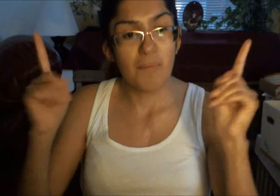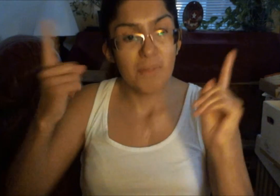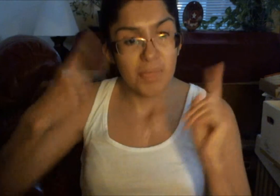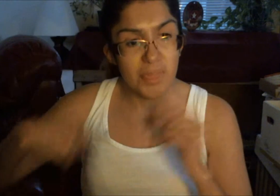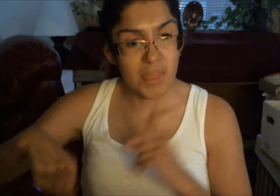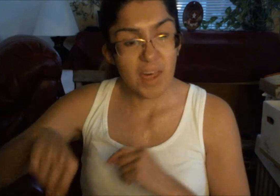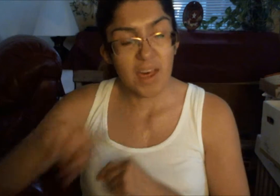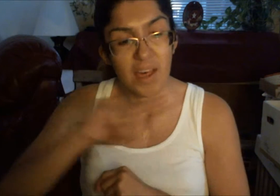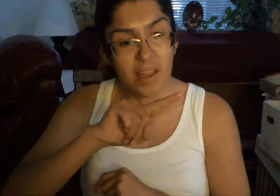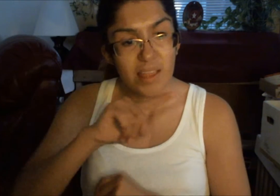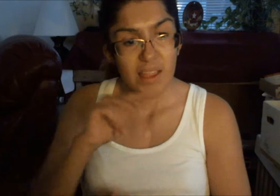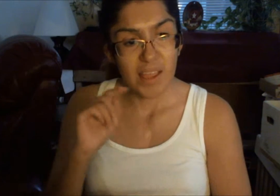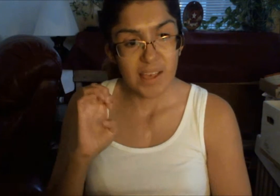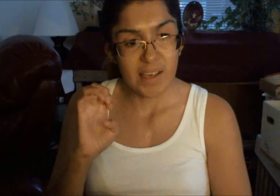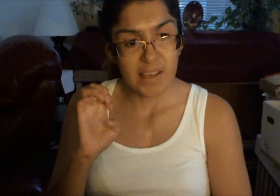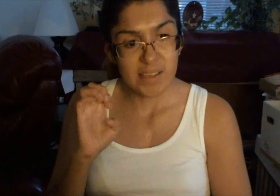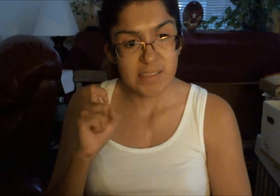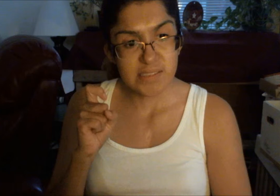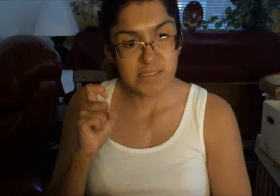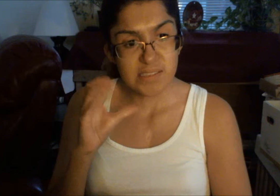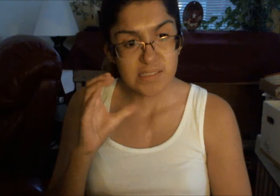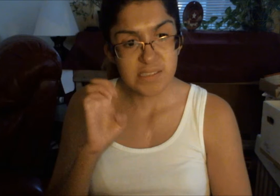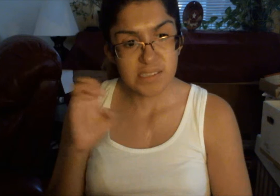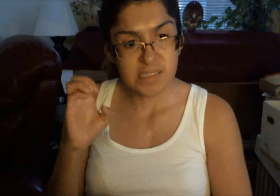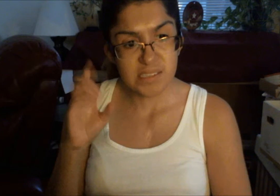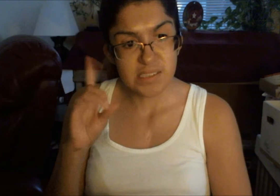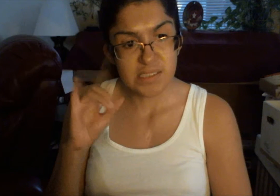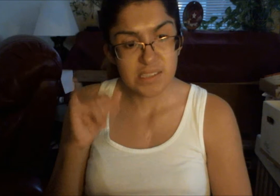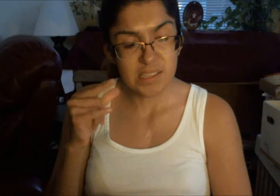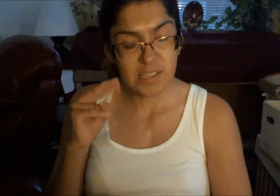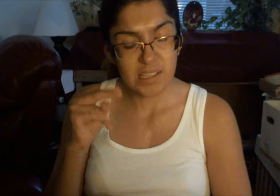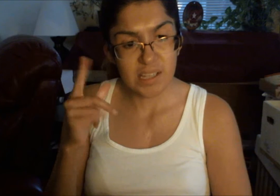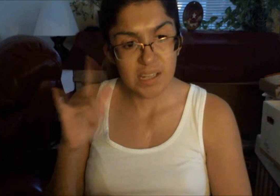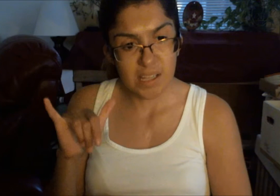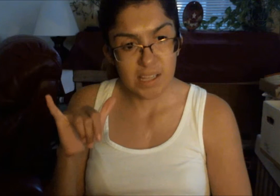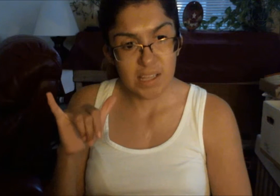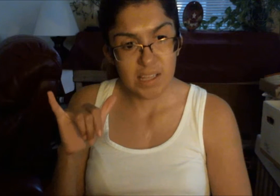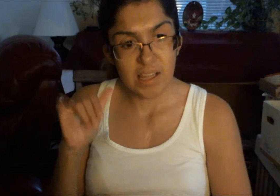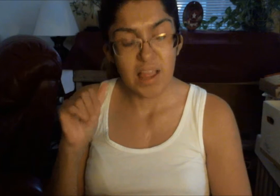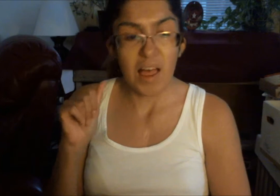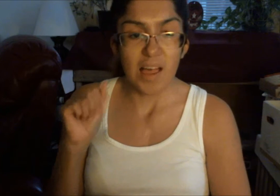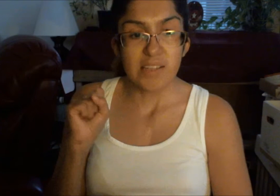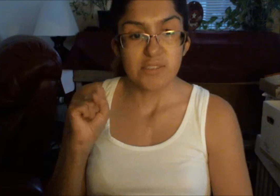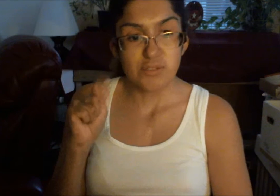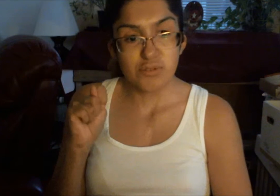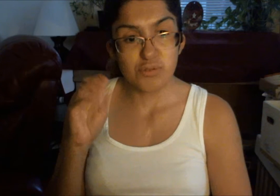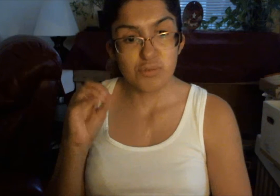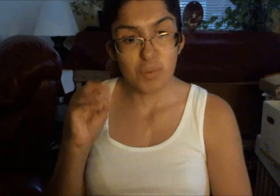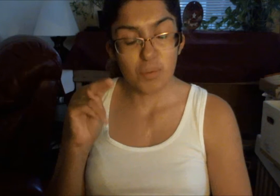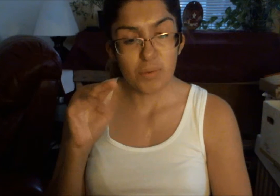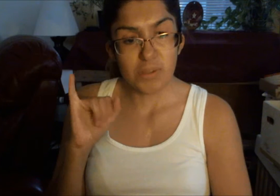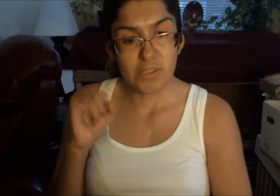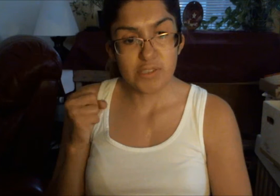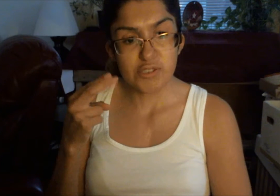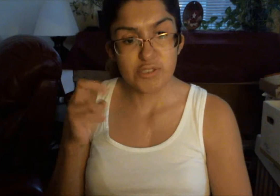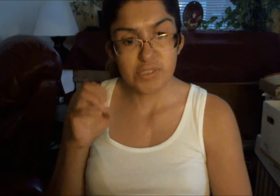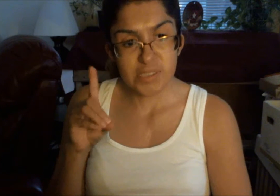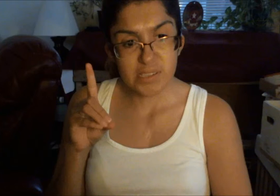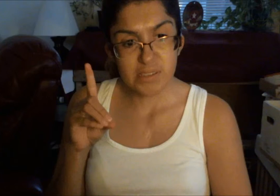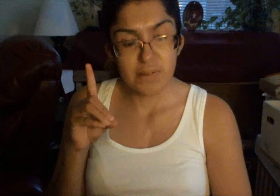With Straight Talk Wireless, you get the same phone, same 4G LTE networks for half the cost. Of course, if that's too straightforward for you, try this.